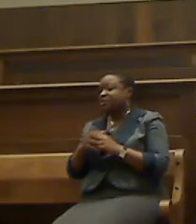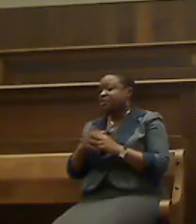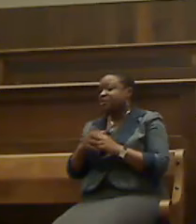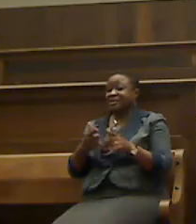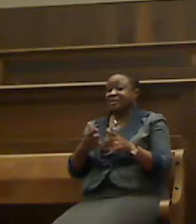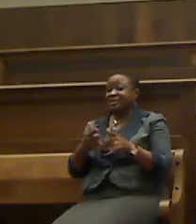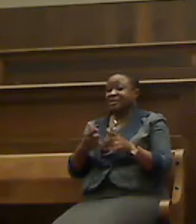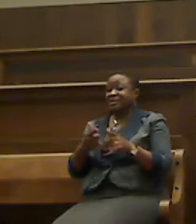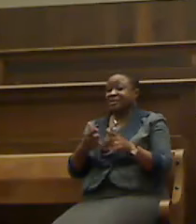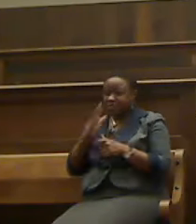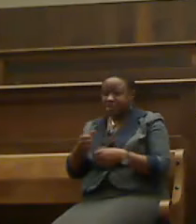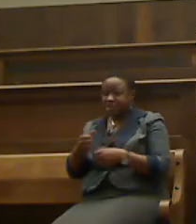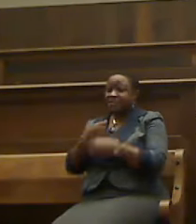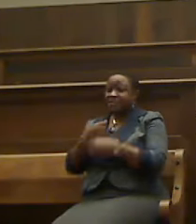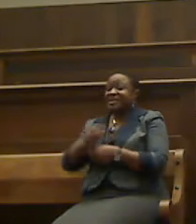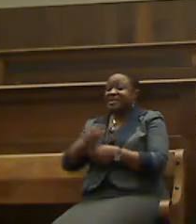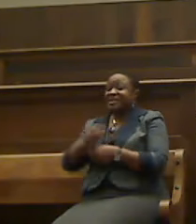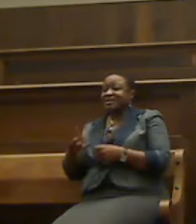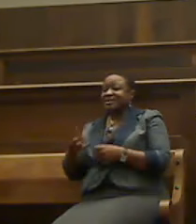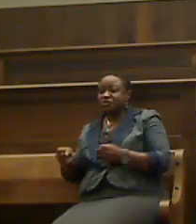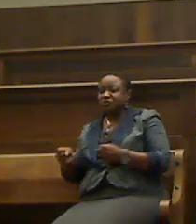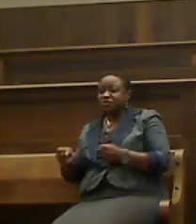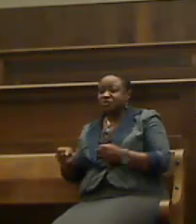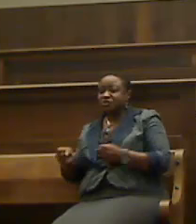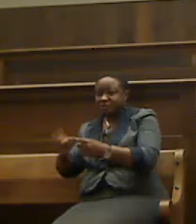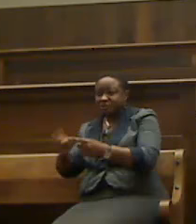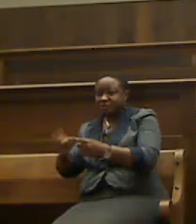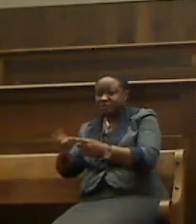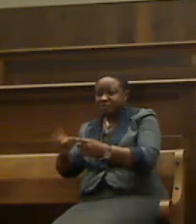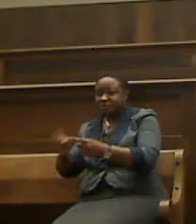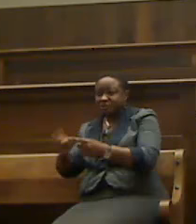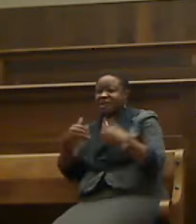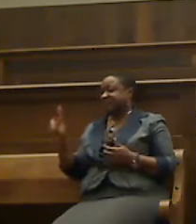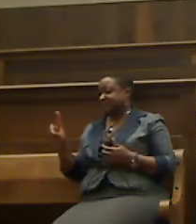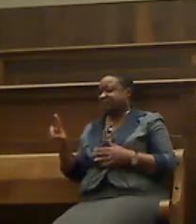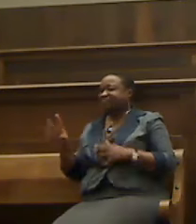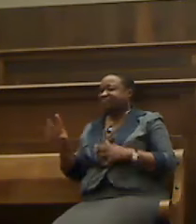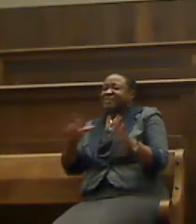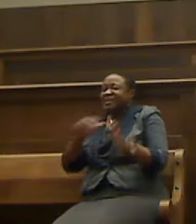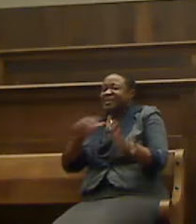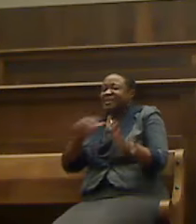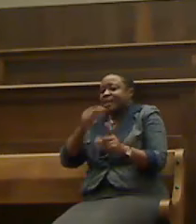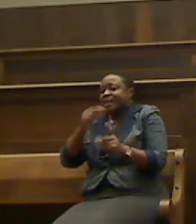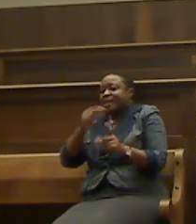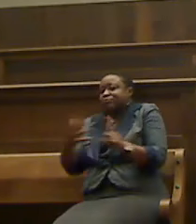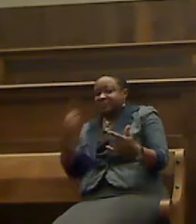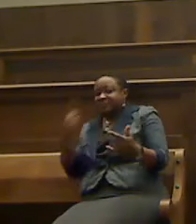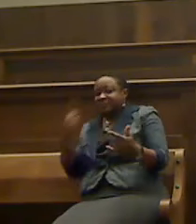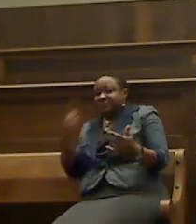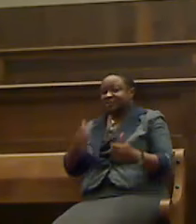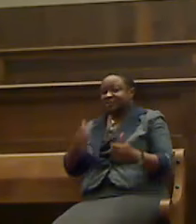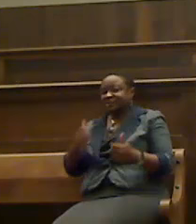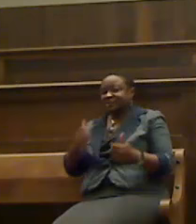is creating a second strategy to focus on animal feed. I'm not going to go into the details because we're live streaming and I know who's